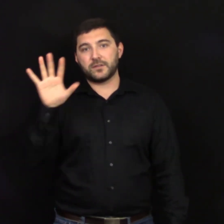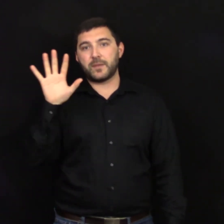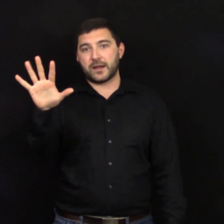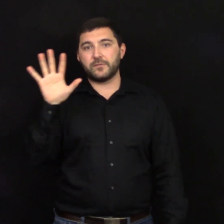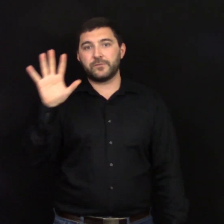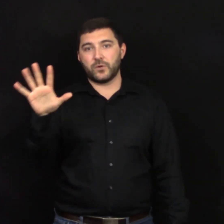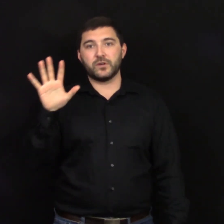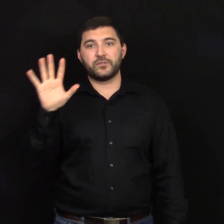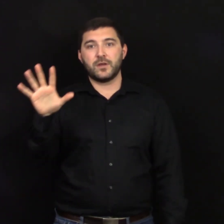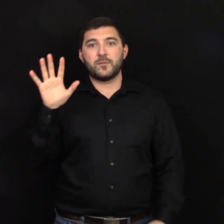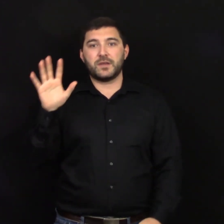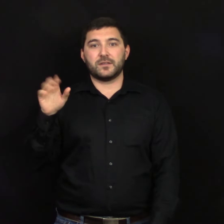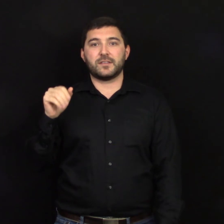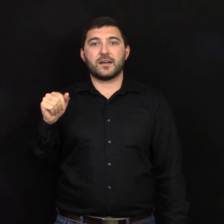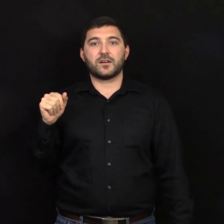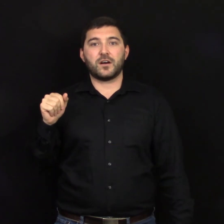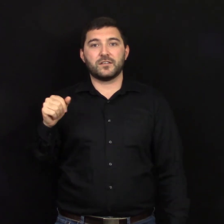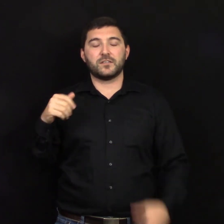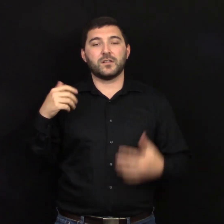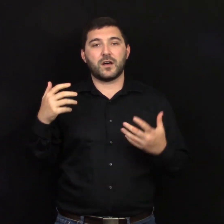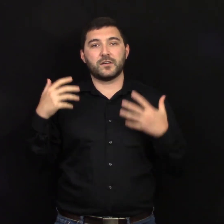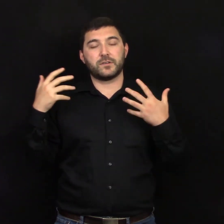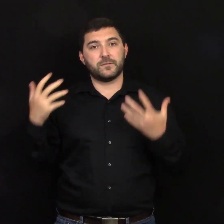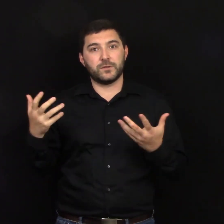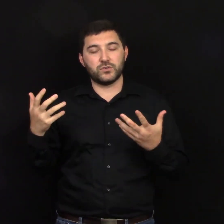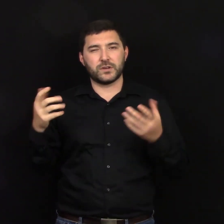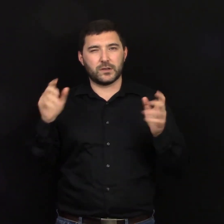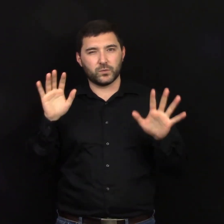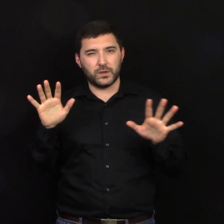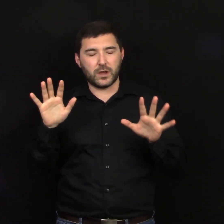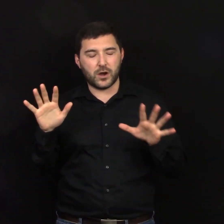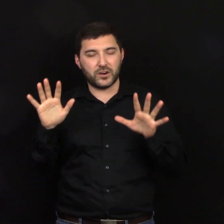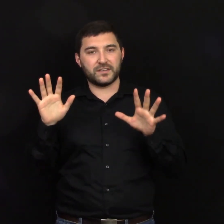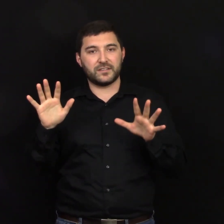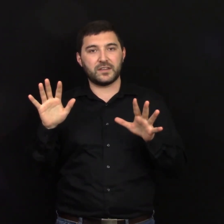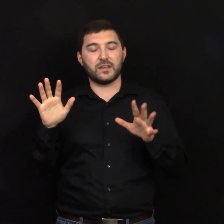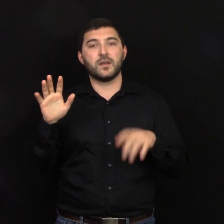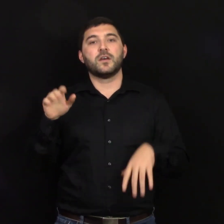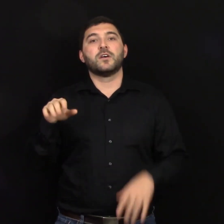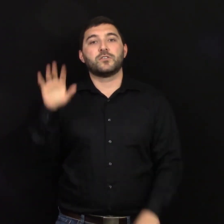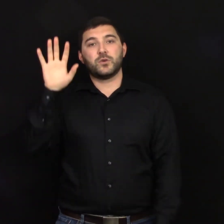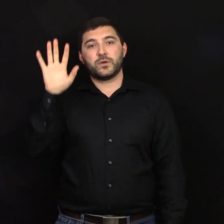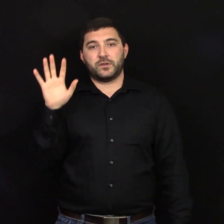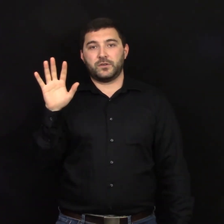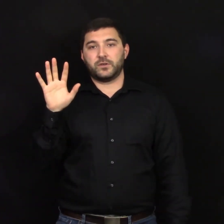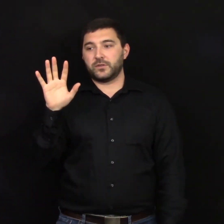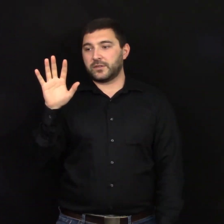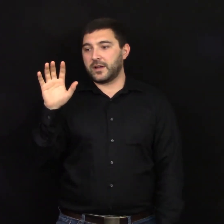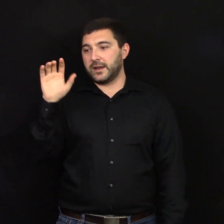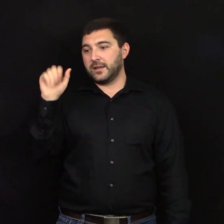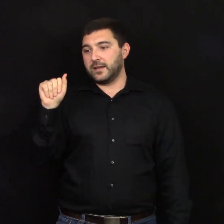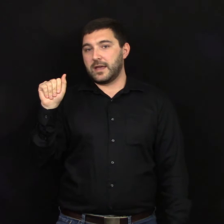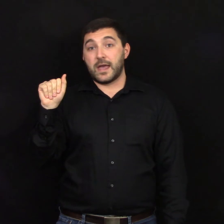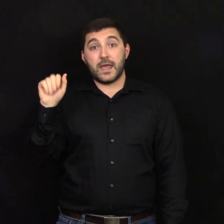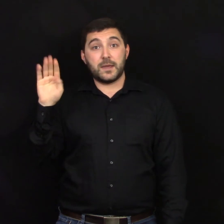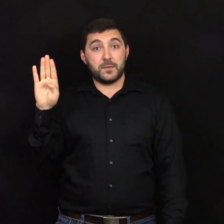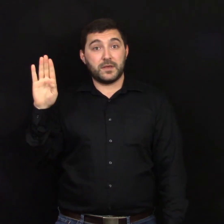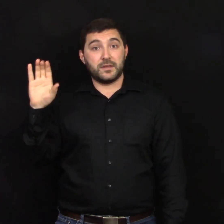back and forth because that causes a lot of confusion and it's really hard to see. So you want to sign A, B,